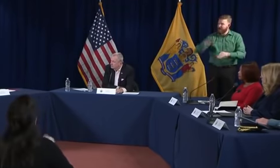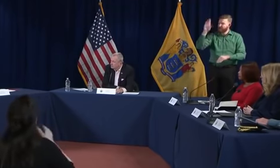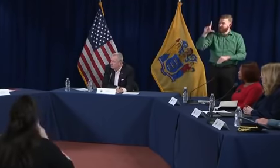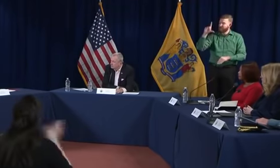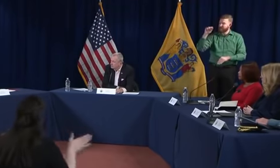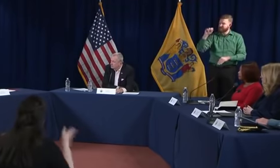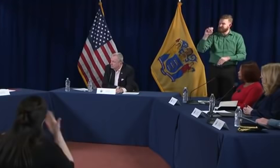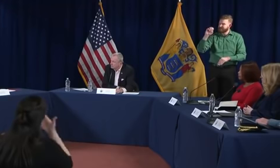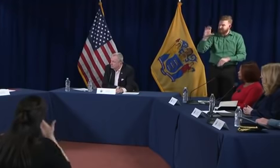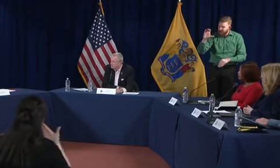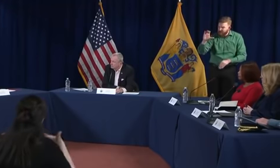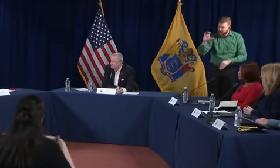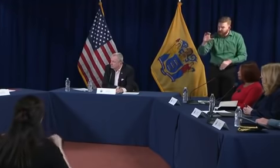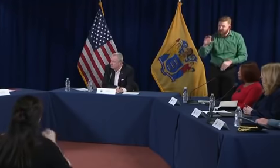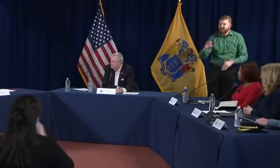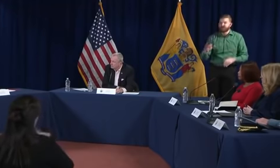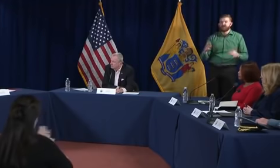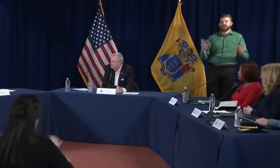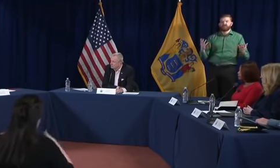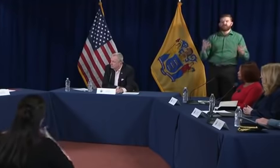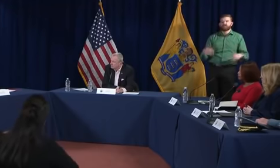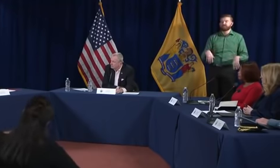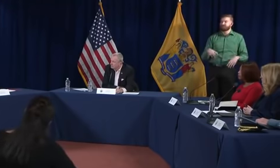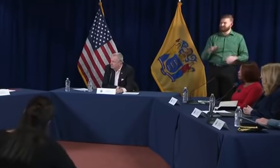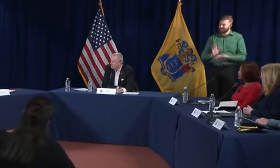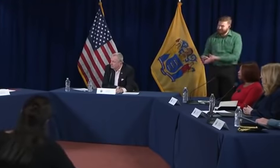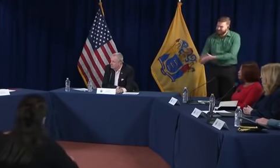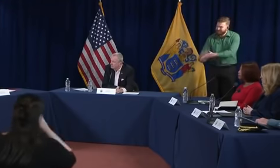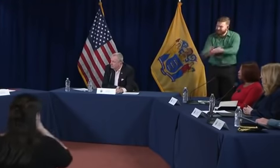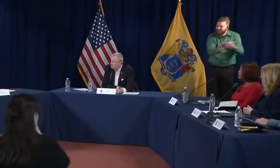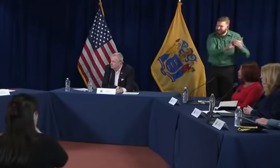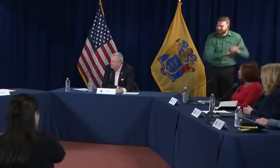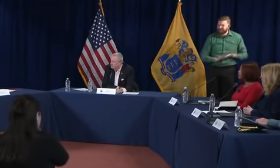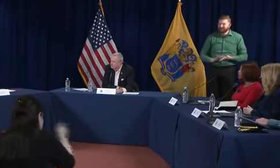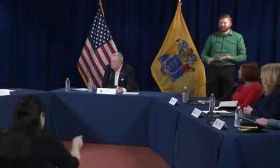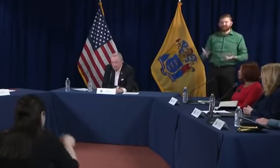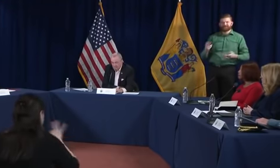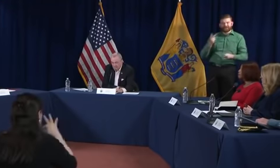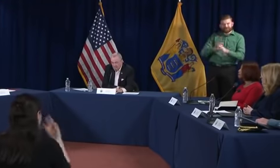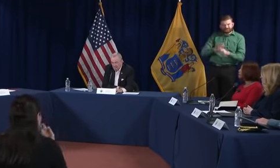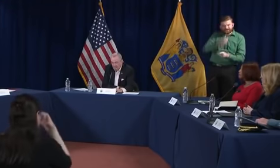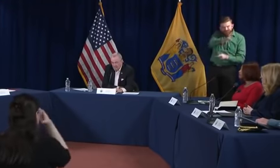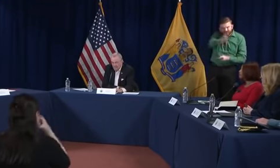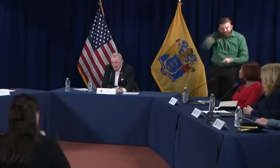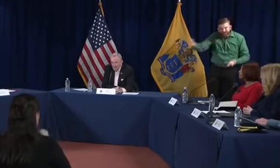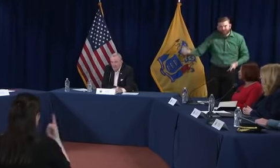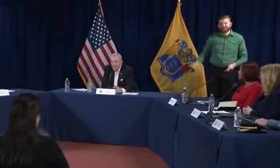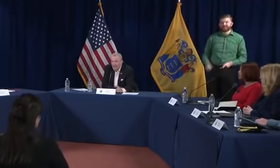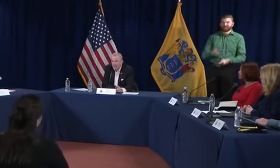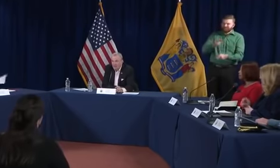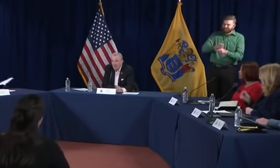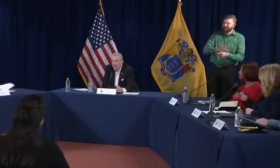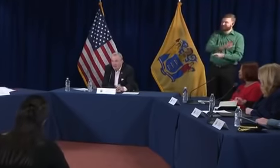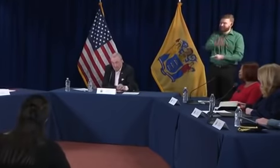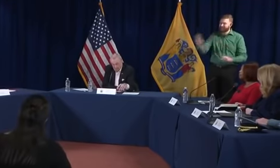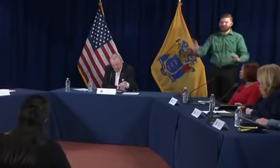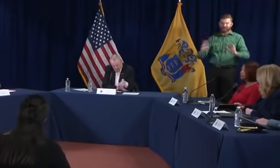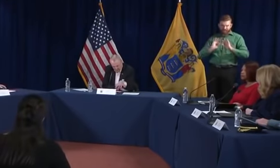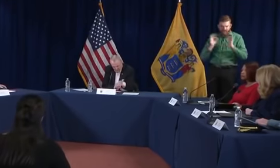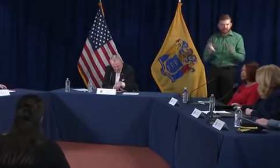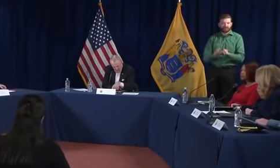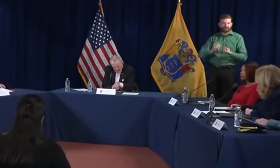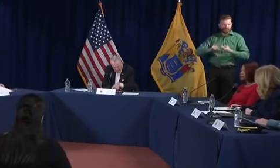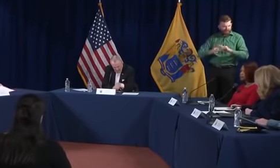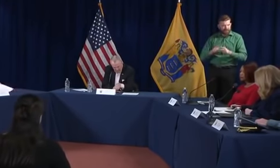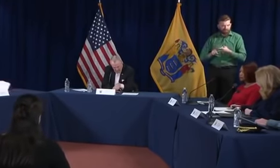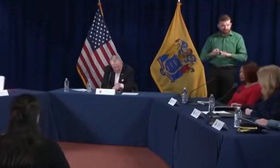hygiene overall. Take care of yourselves and your loved ones. Thank you. Thank you, Judy, again